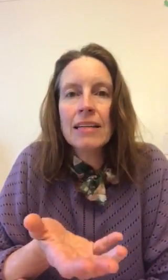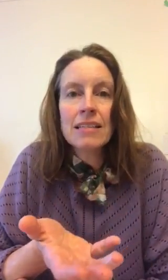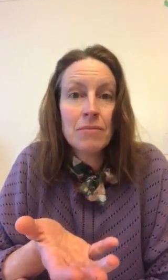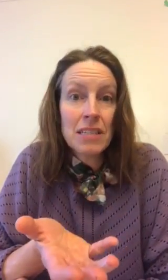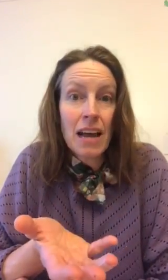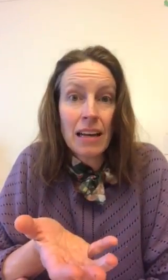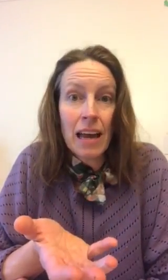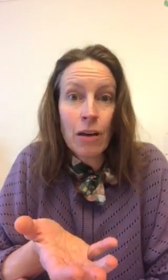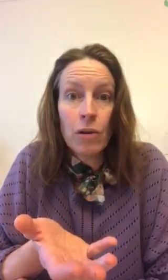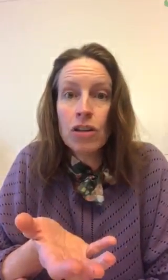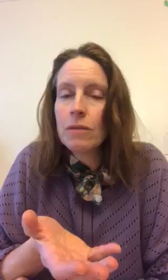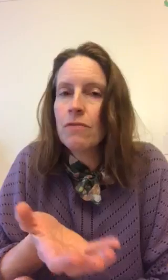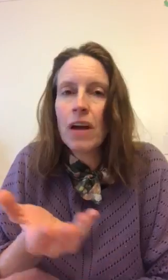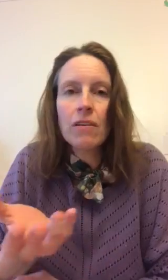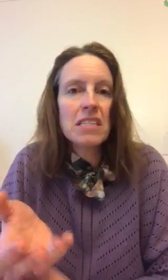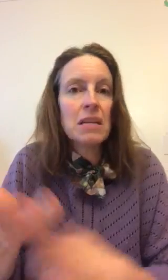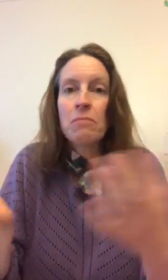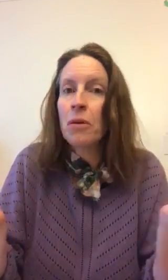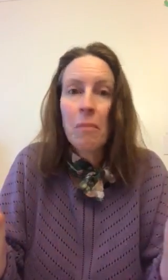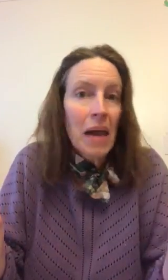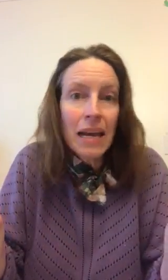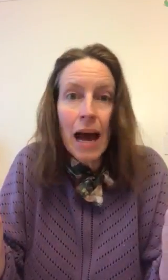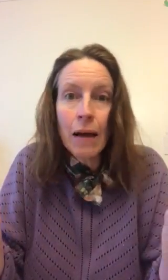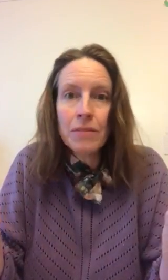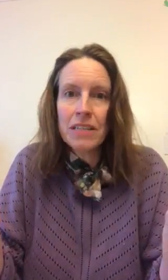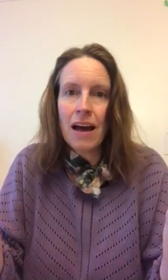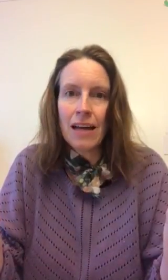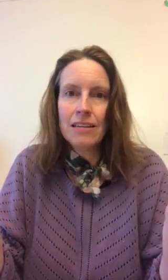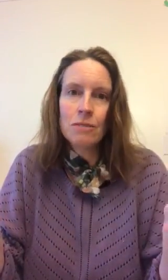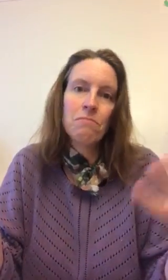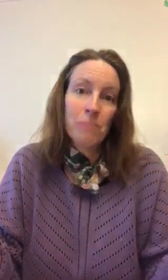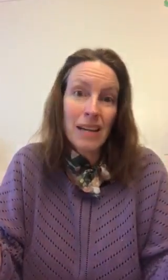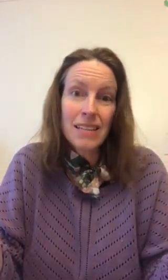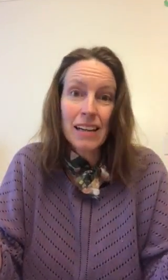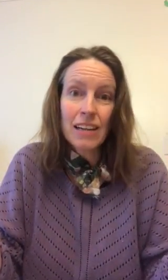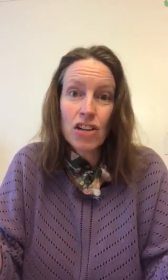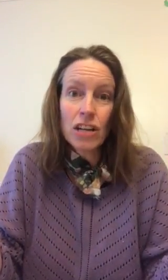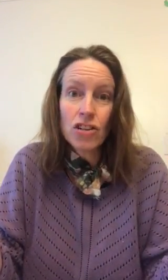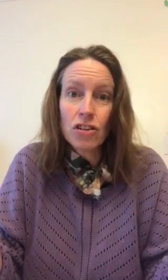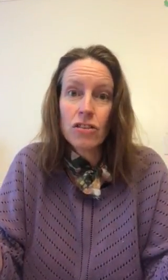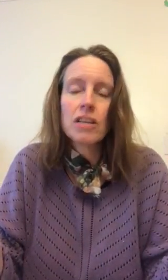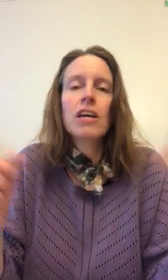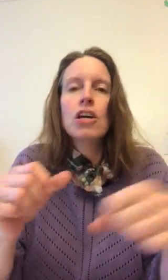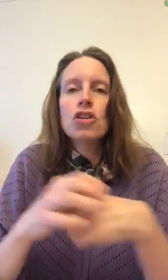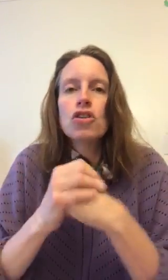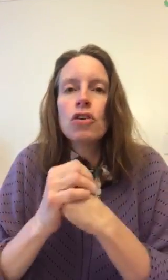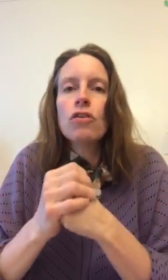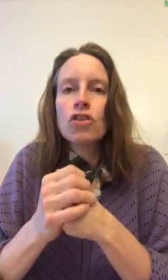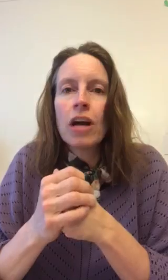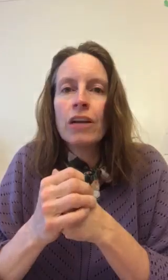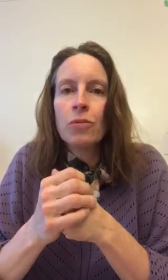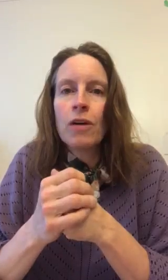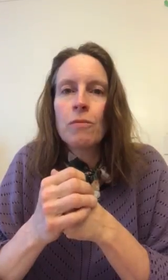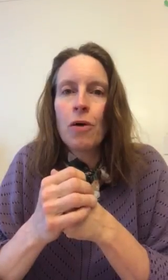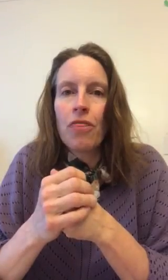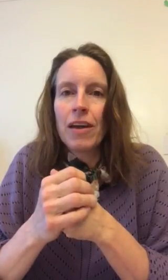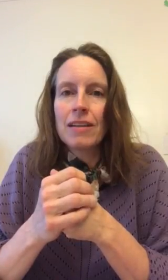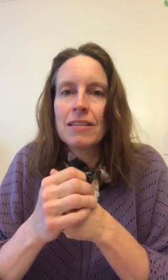some sign language, some very simple made up signs, basically gestures, to show your child where to put things.